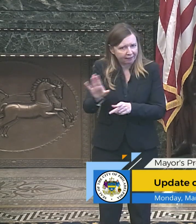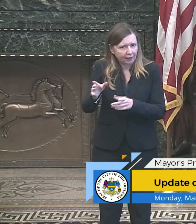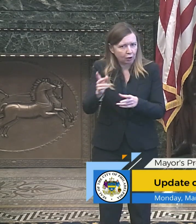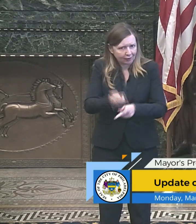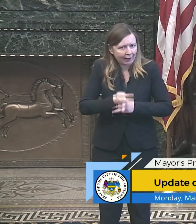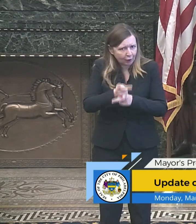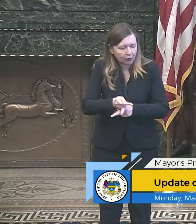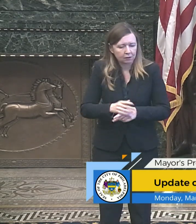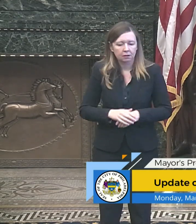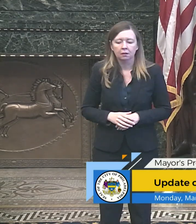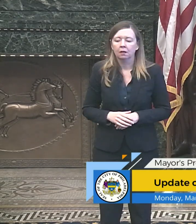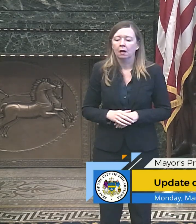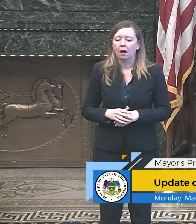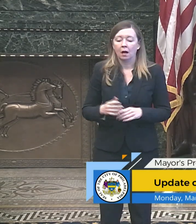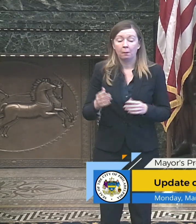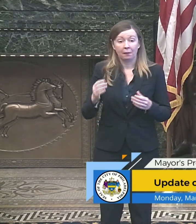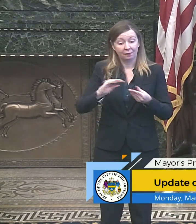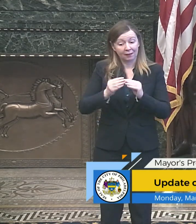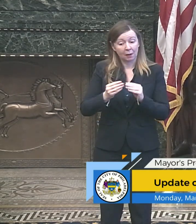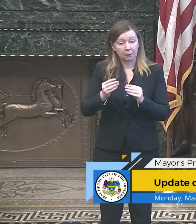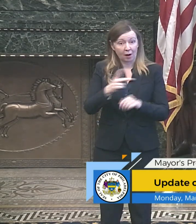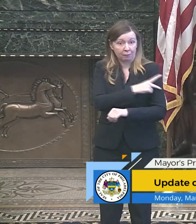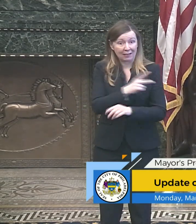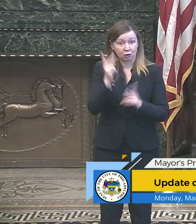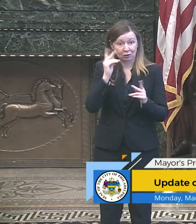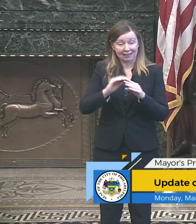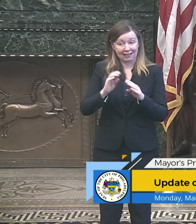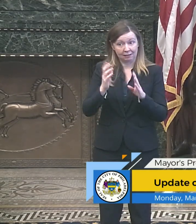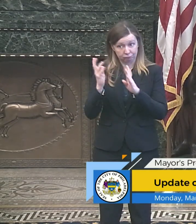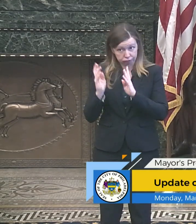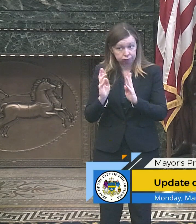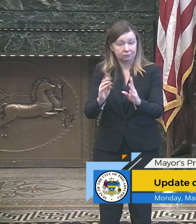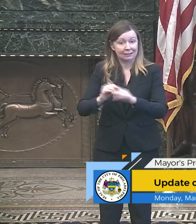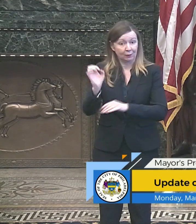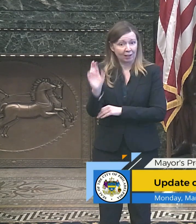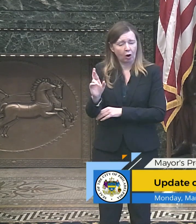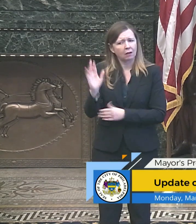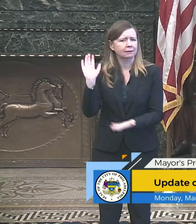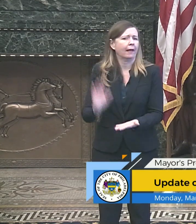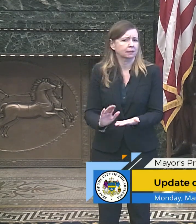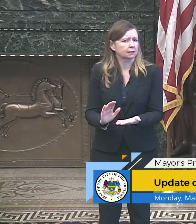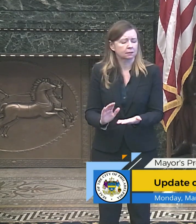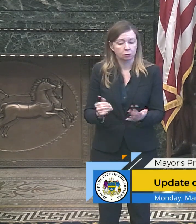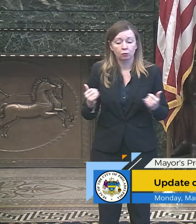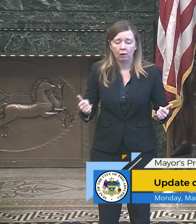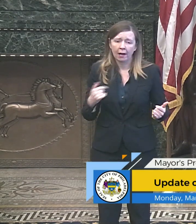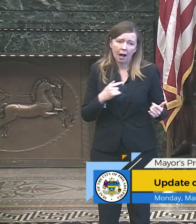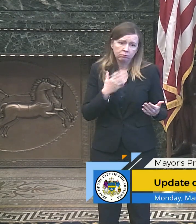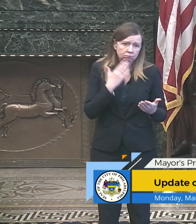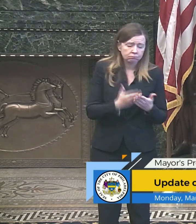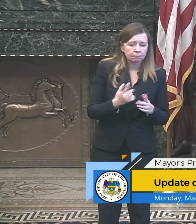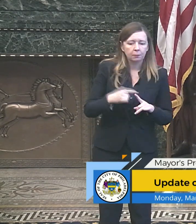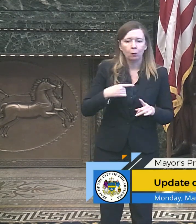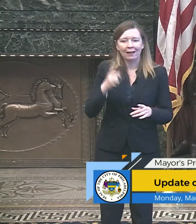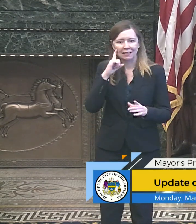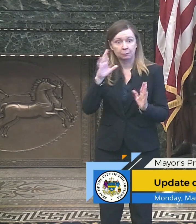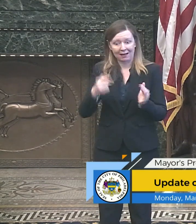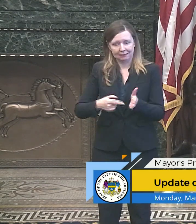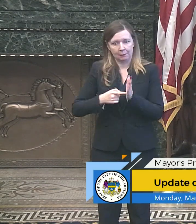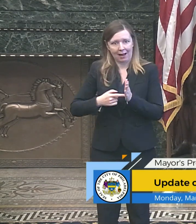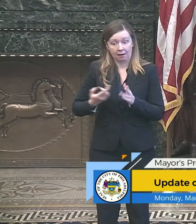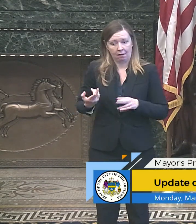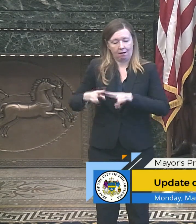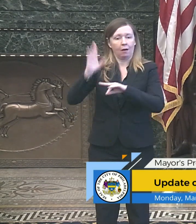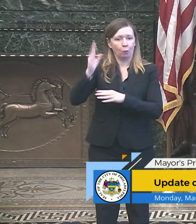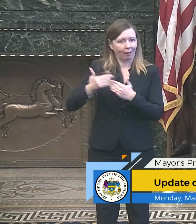of patients that they're seeing in the emergency departments is actually less than normal. So right now the hospital condition is good. We do expect the demand on the hospitals will increase over